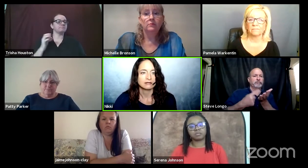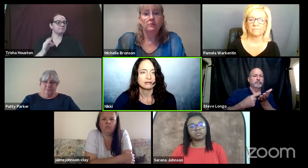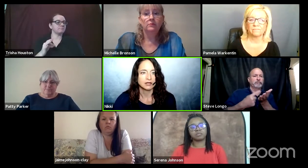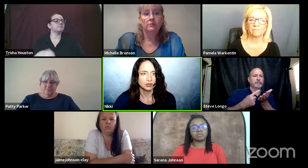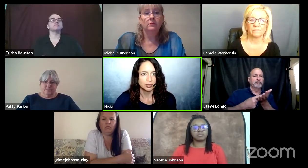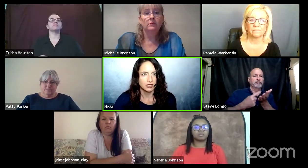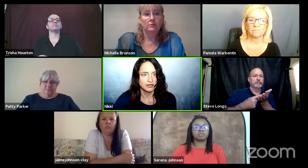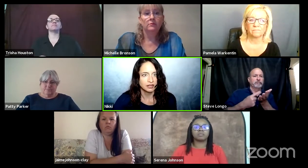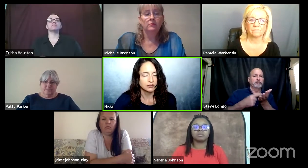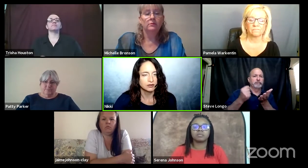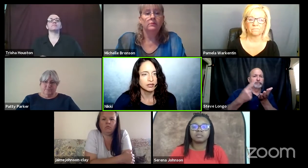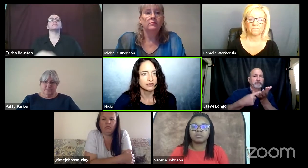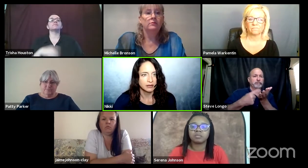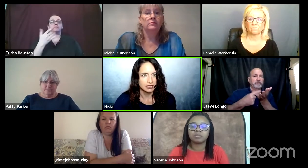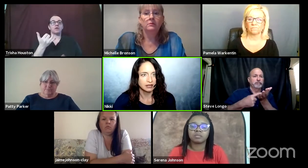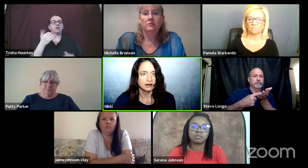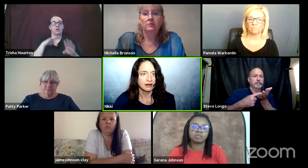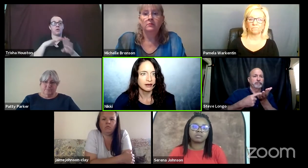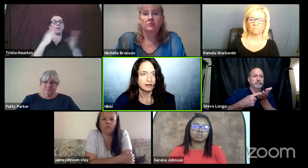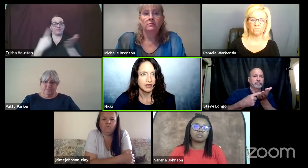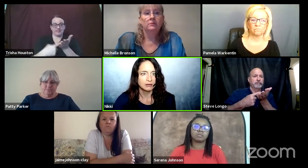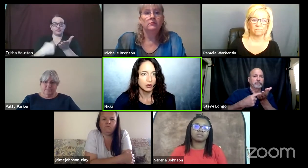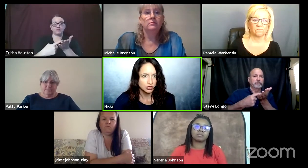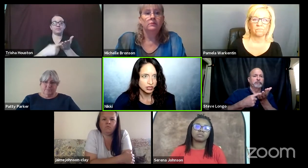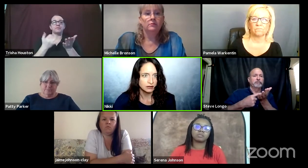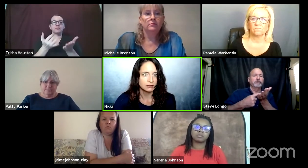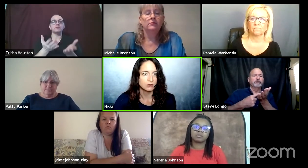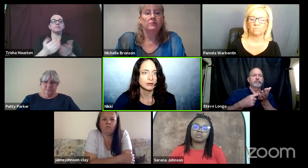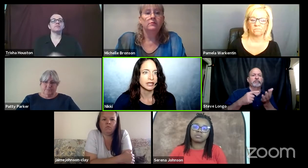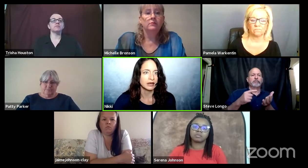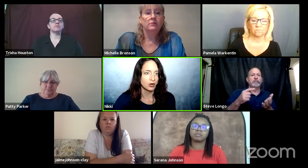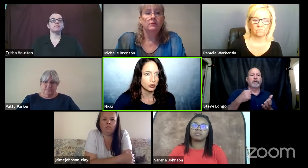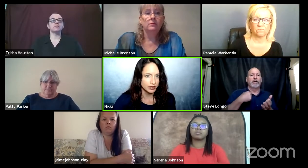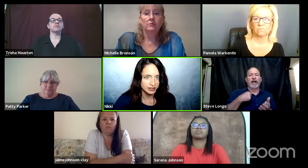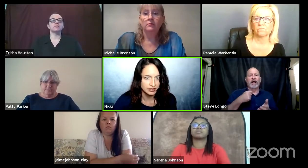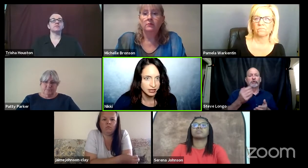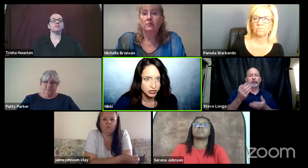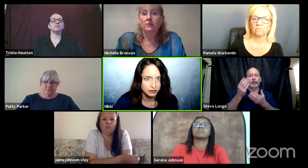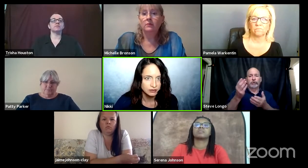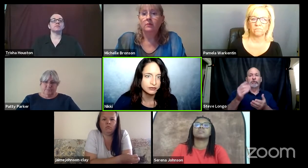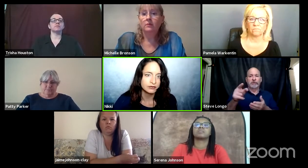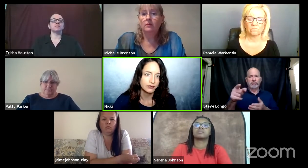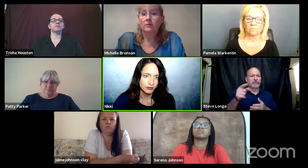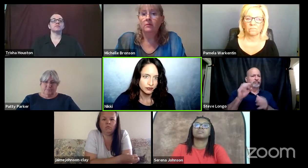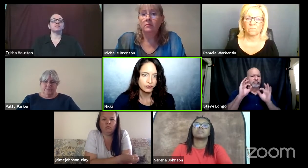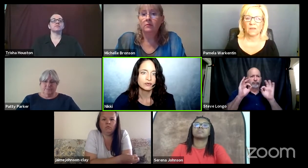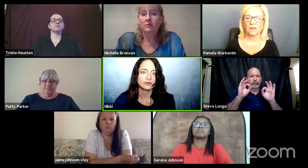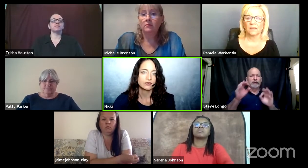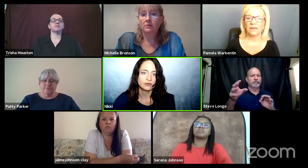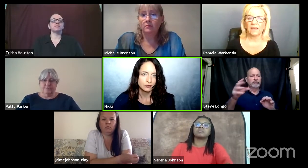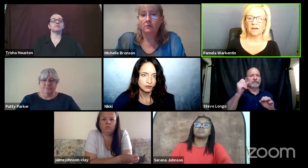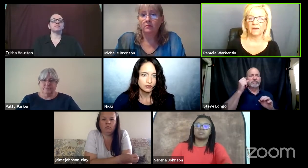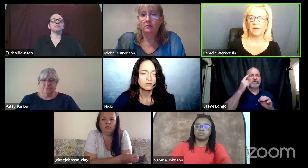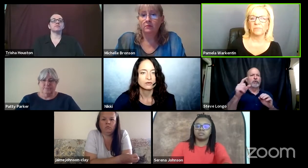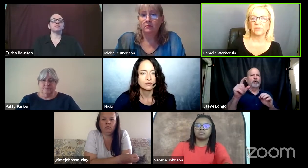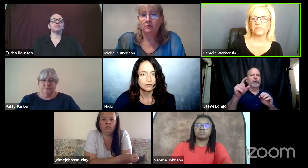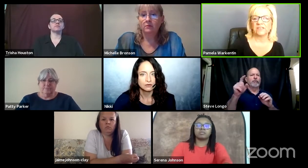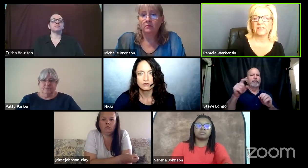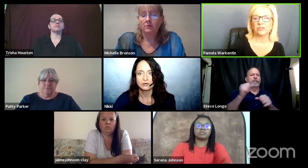Back to Tricia. Thank you, Serena, for making that motion. We will now open the discussion. Nikki, all I'm able to see is